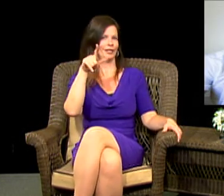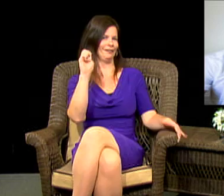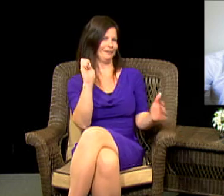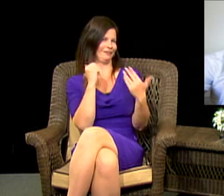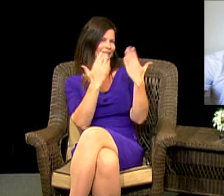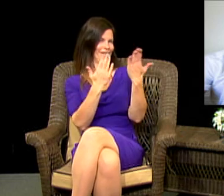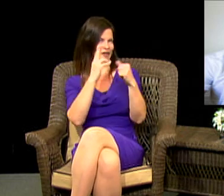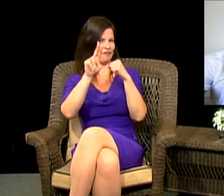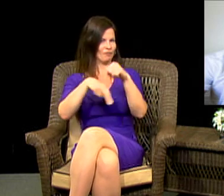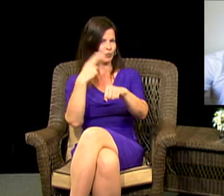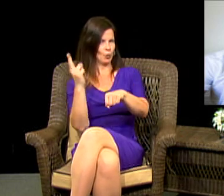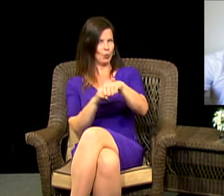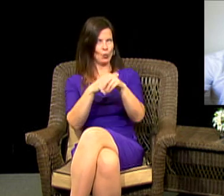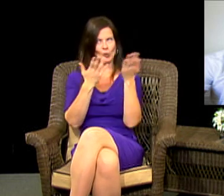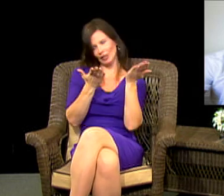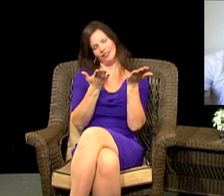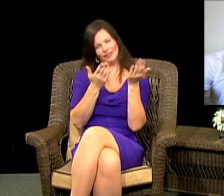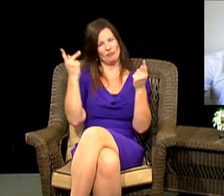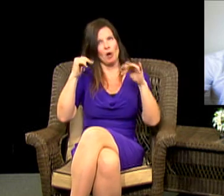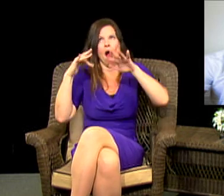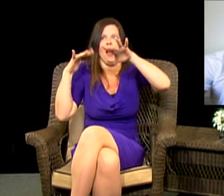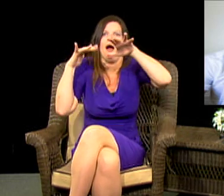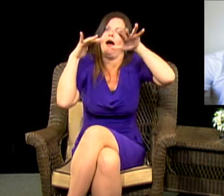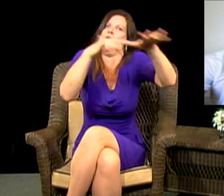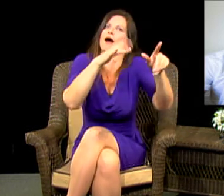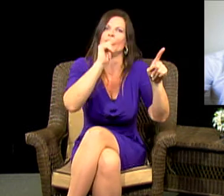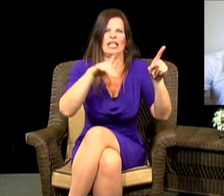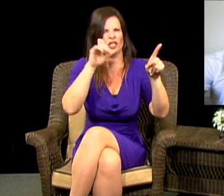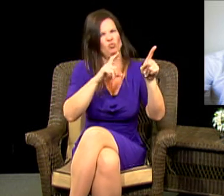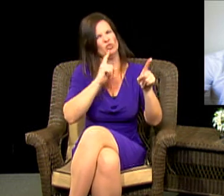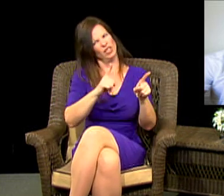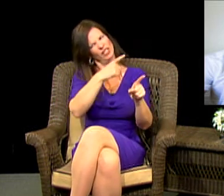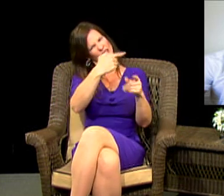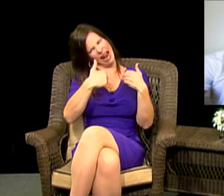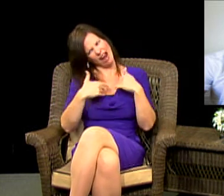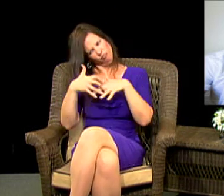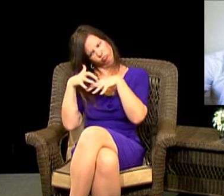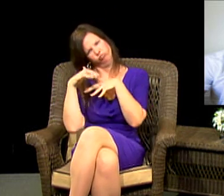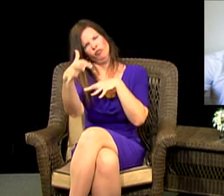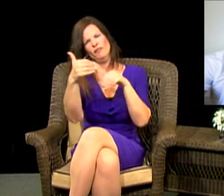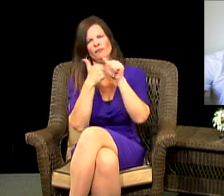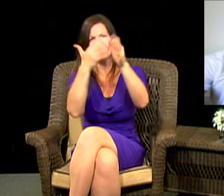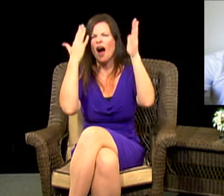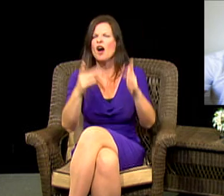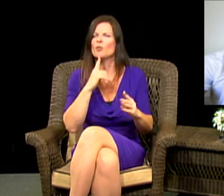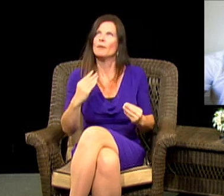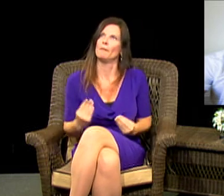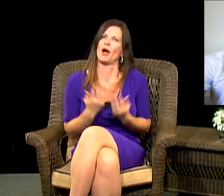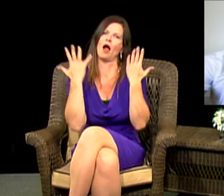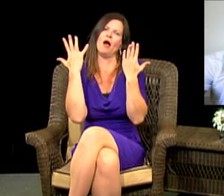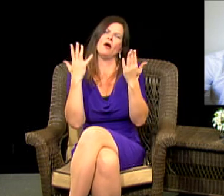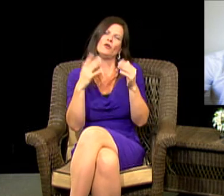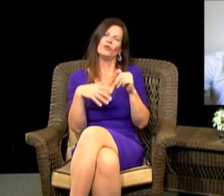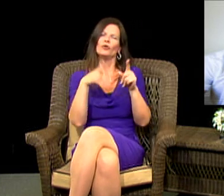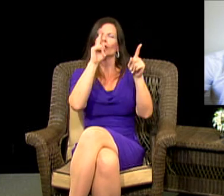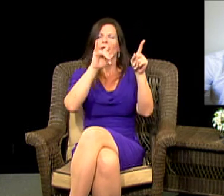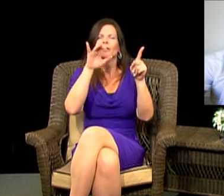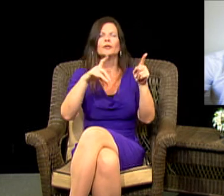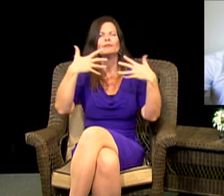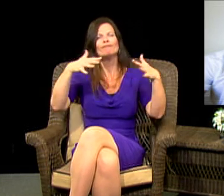actually in honor of Nal DeMarco. A lot of people know him from television, and I believe